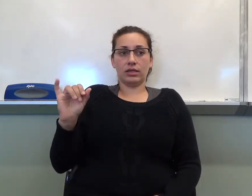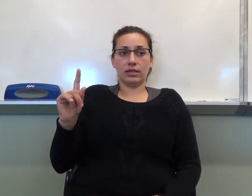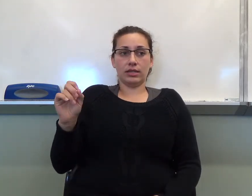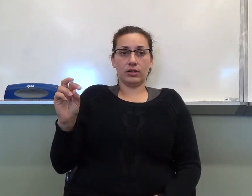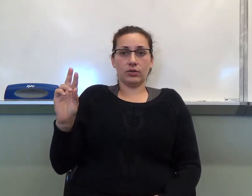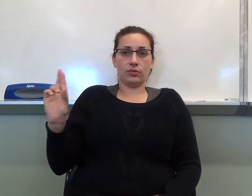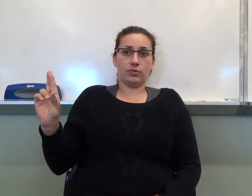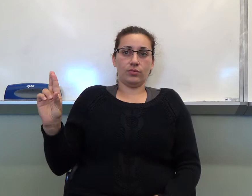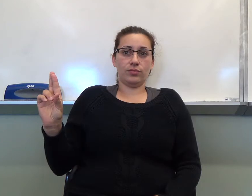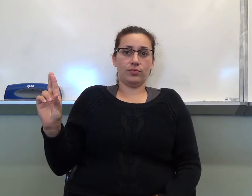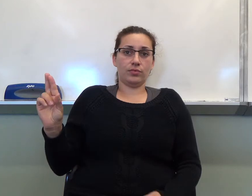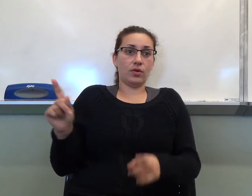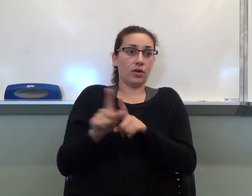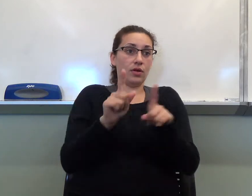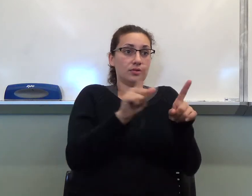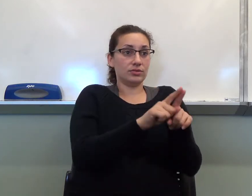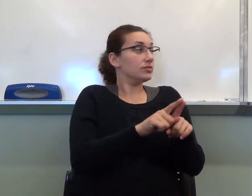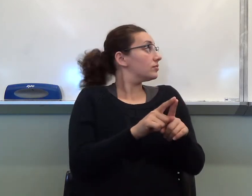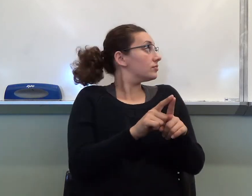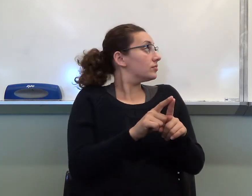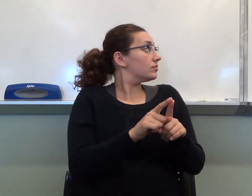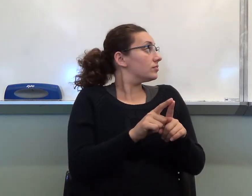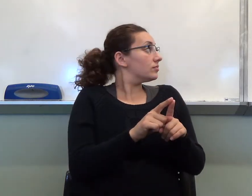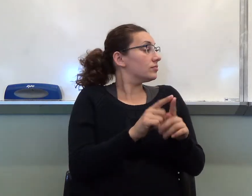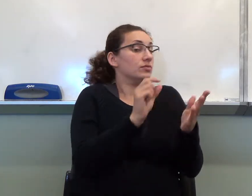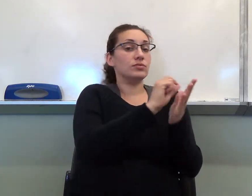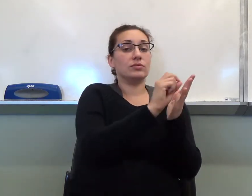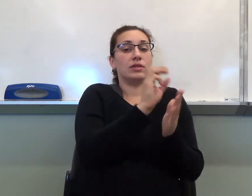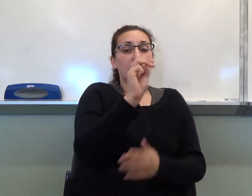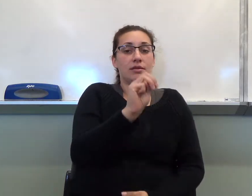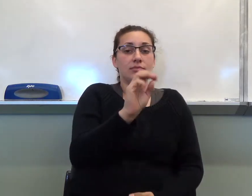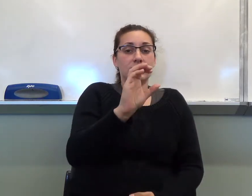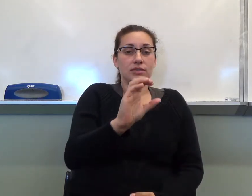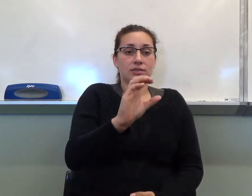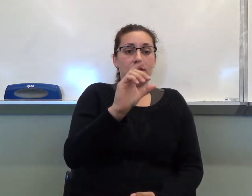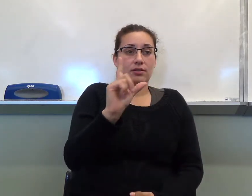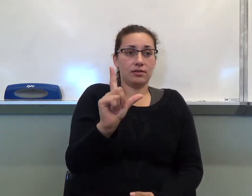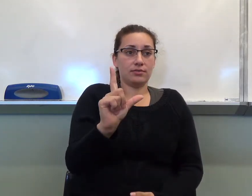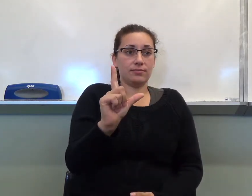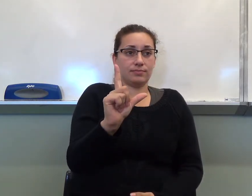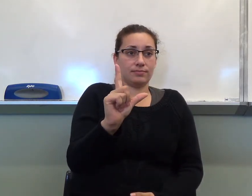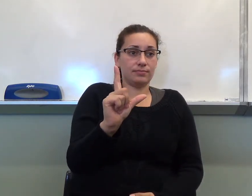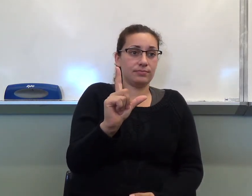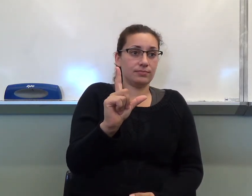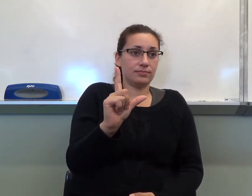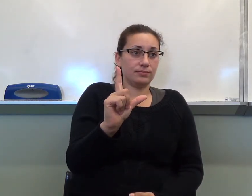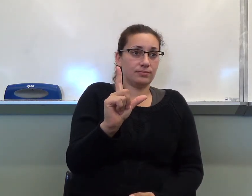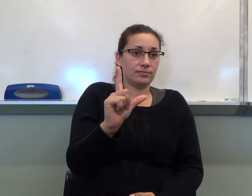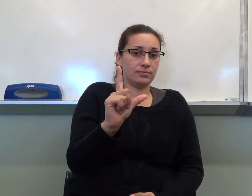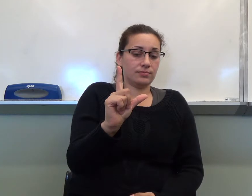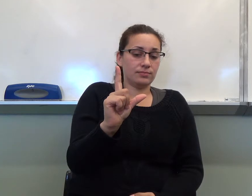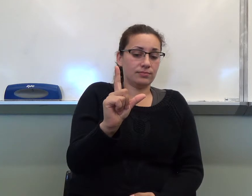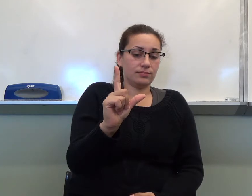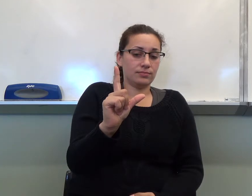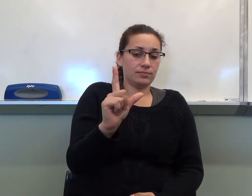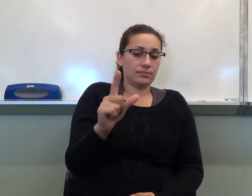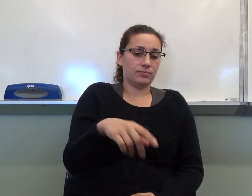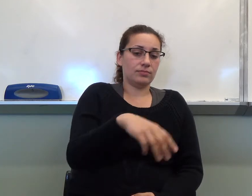It's also written this way, MCL. Put a C in between the M and the L. It's a